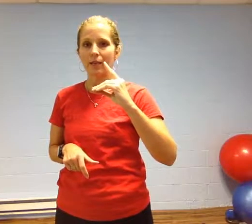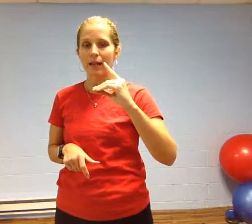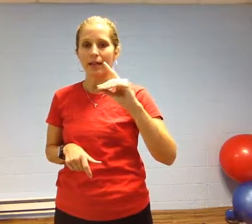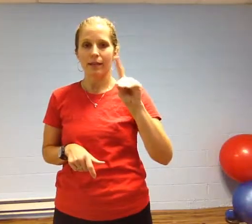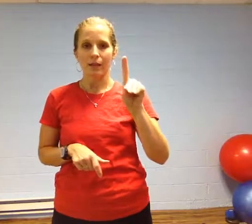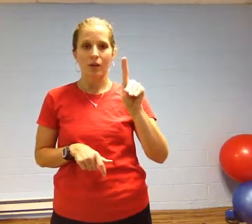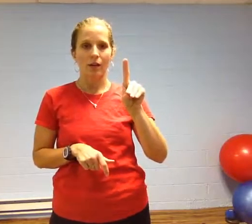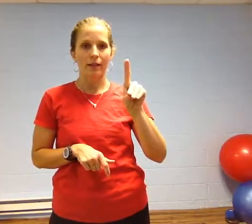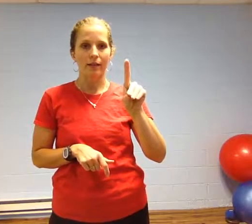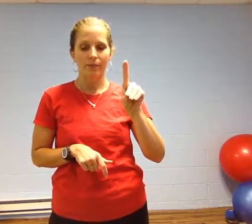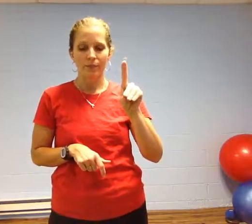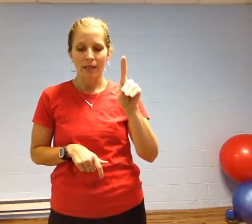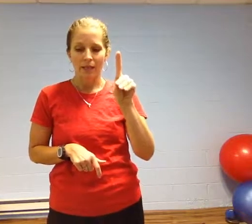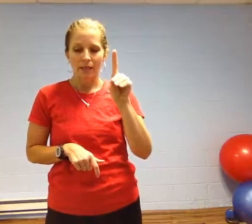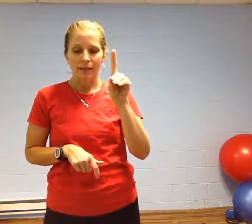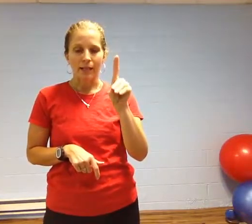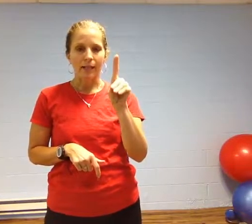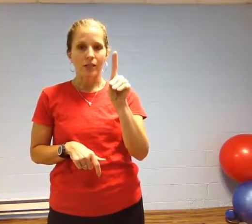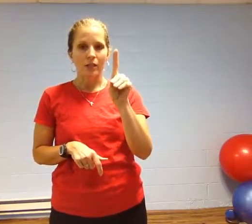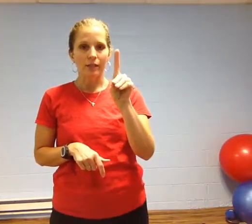that next card. Diocletian